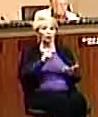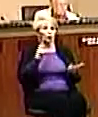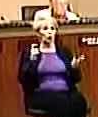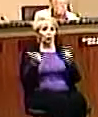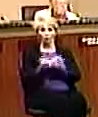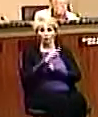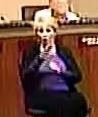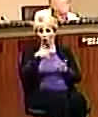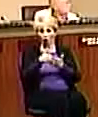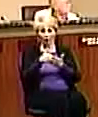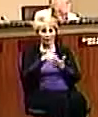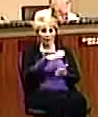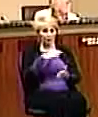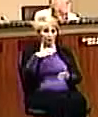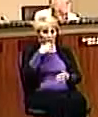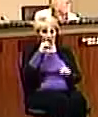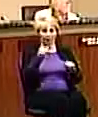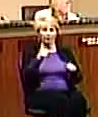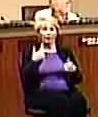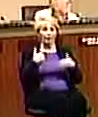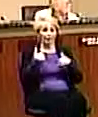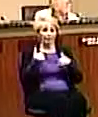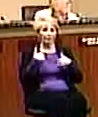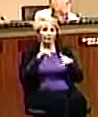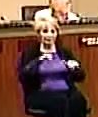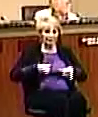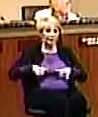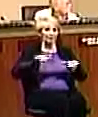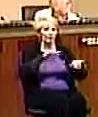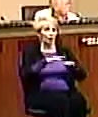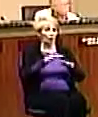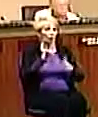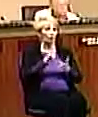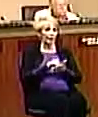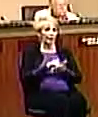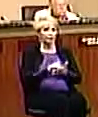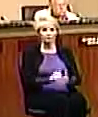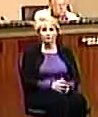the entire commission, and you would be able to have some stability on that commission.